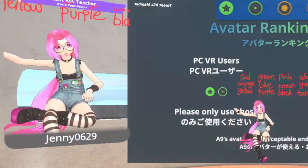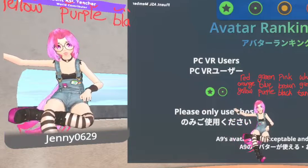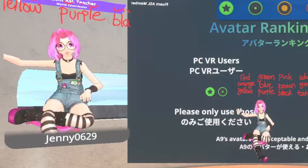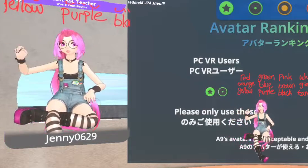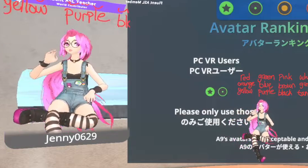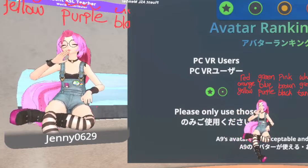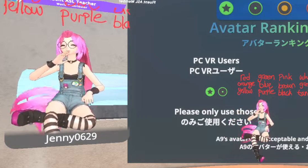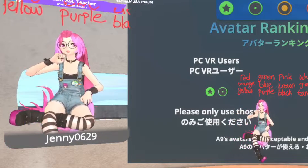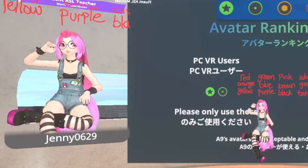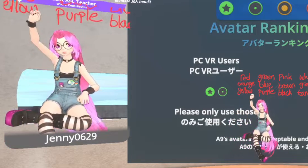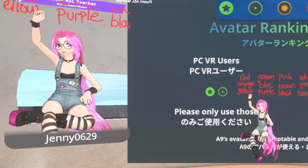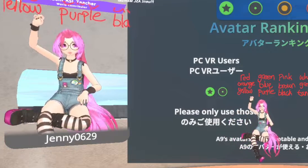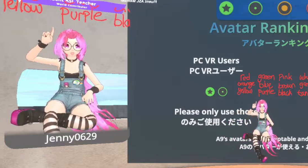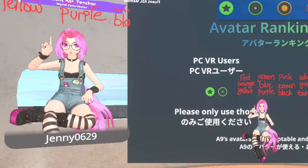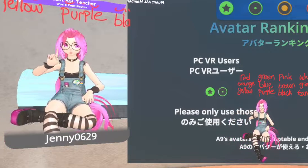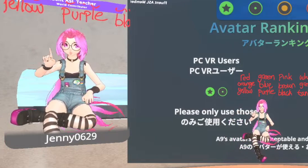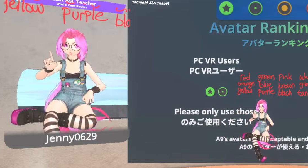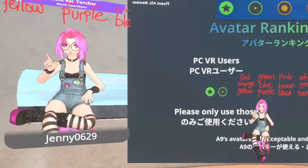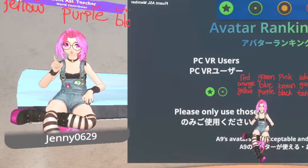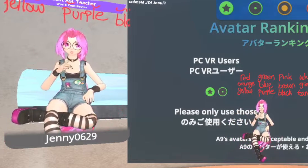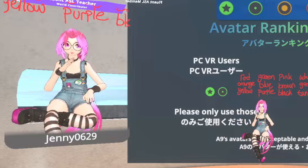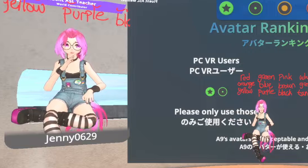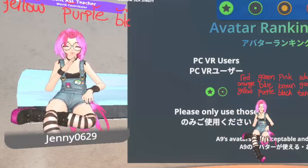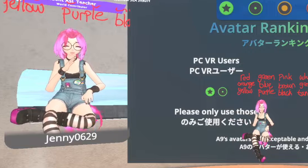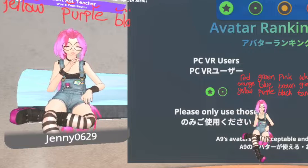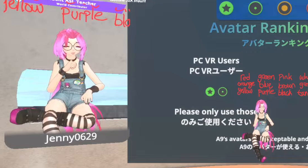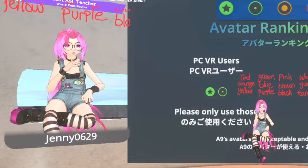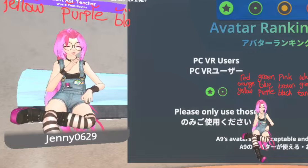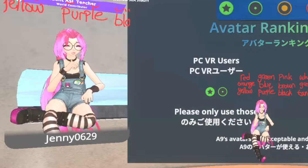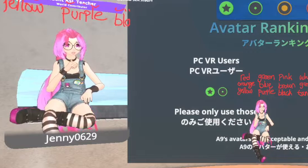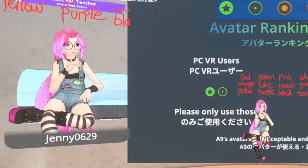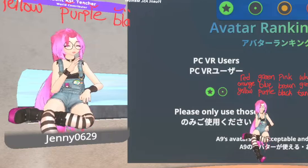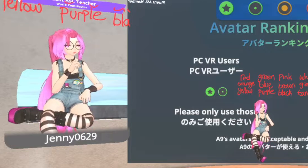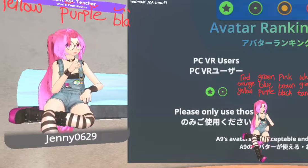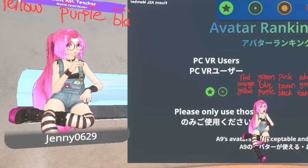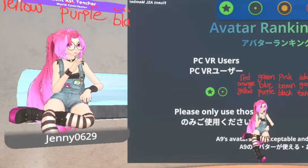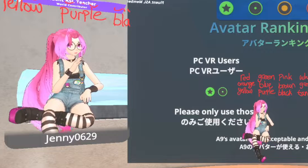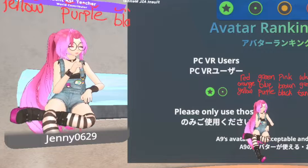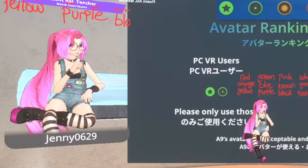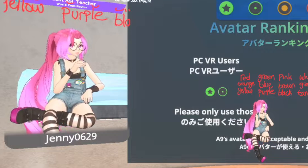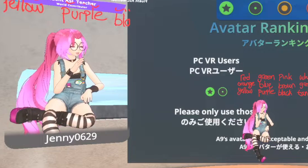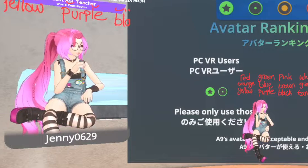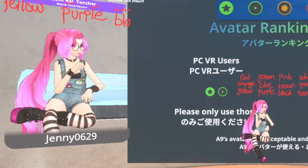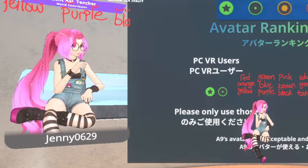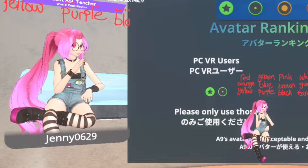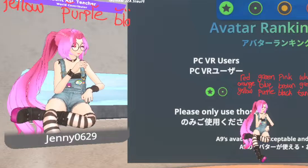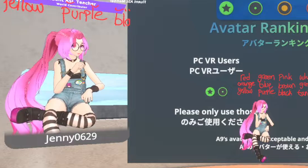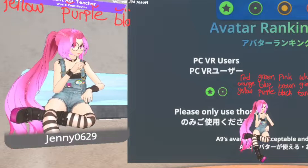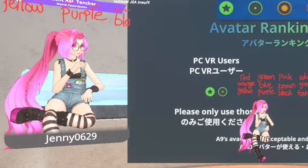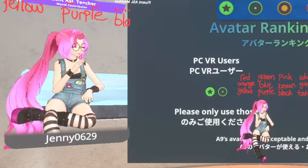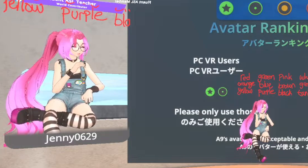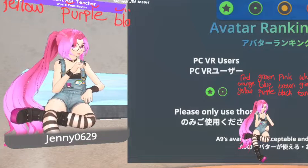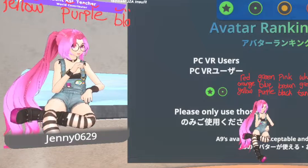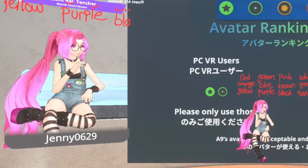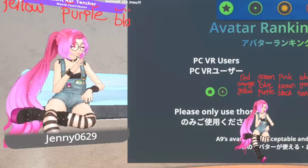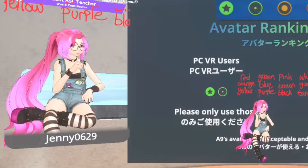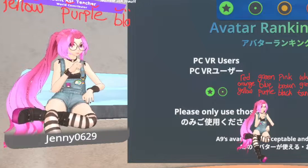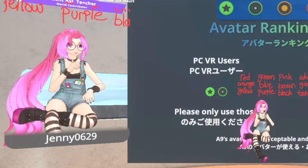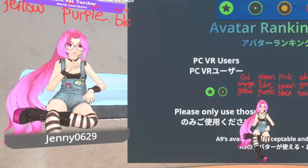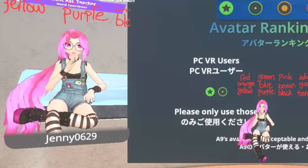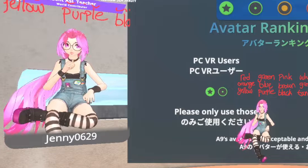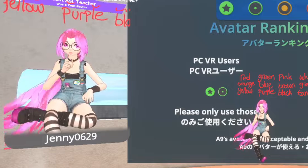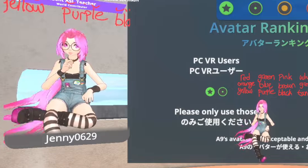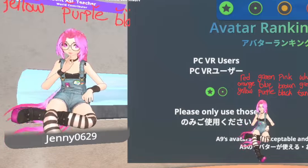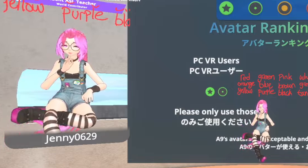to the side. Nobody's doing up. No. Just staying still. Squeeze, orange.